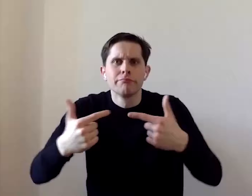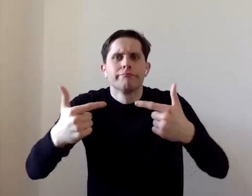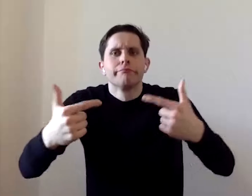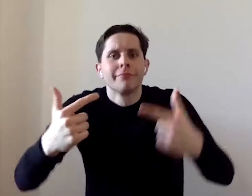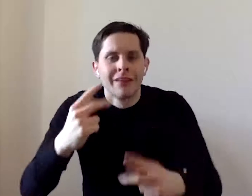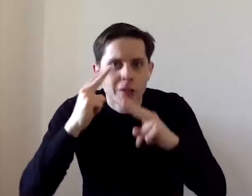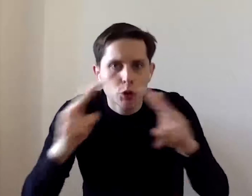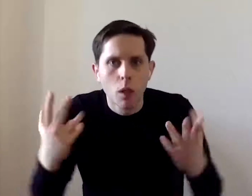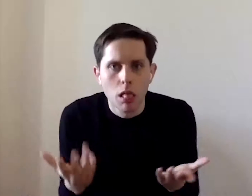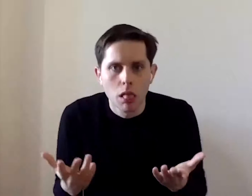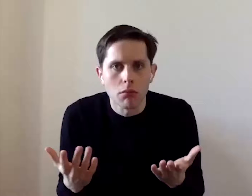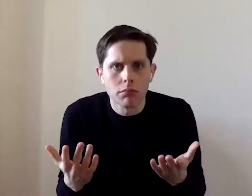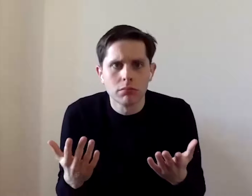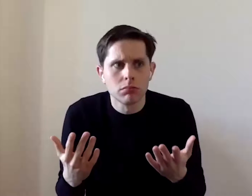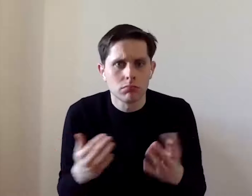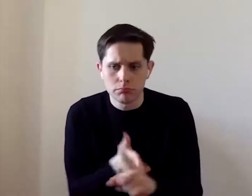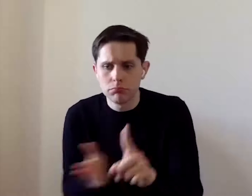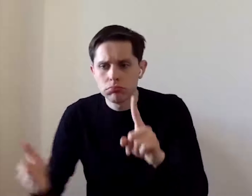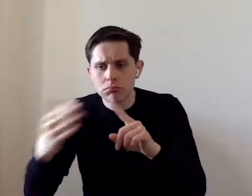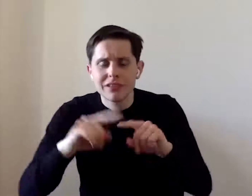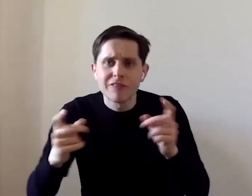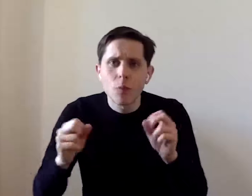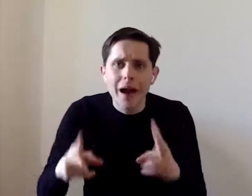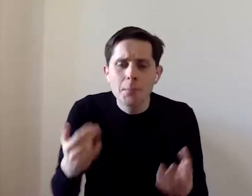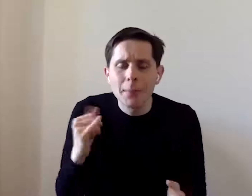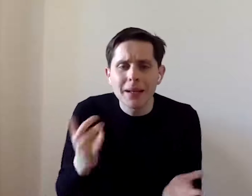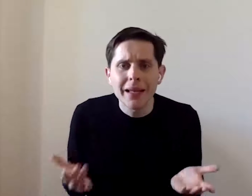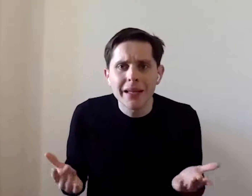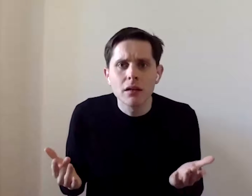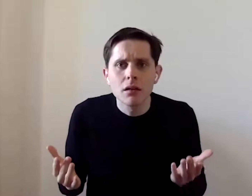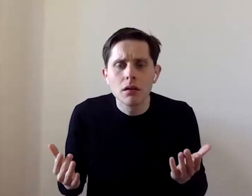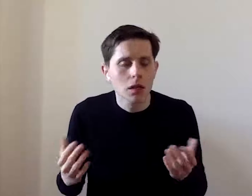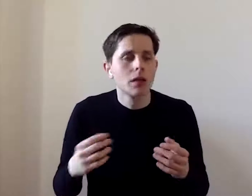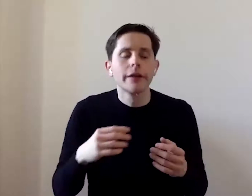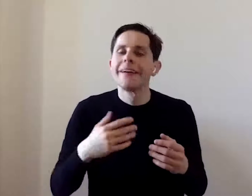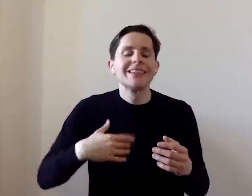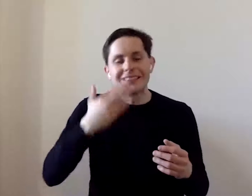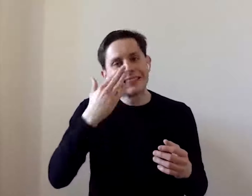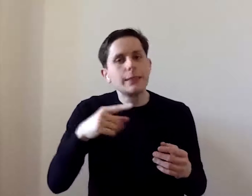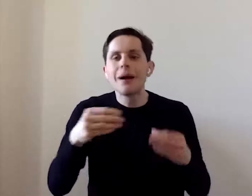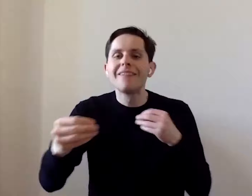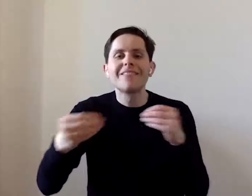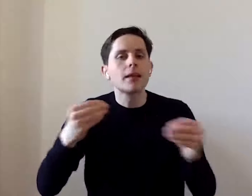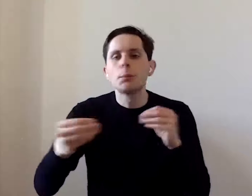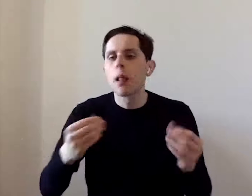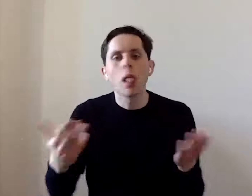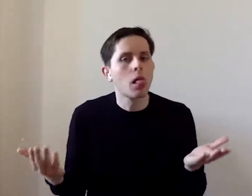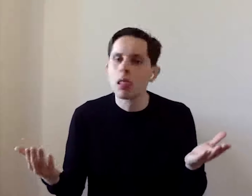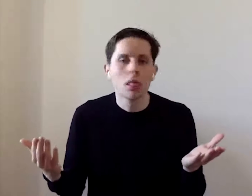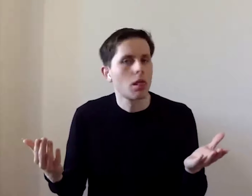feel personally is obviously geared towards the visual, but also is